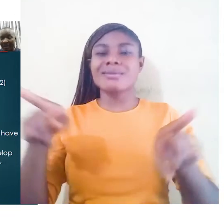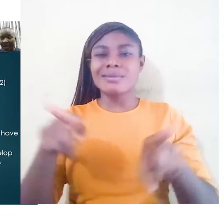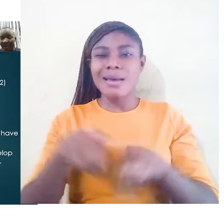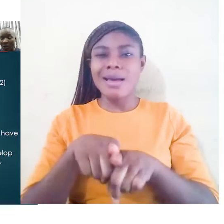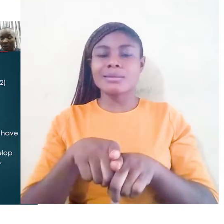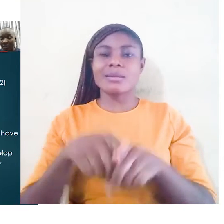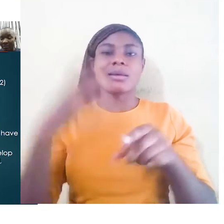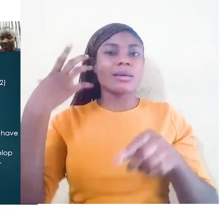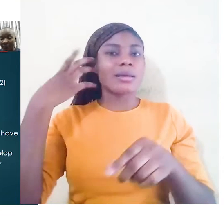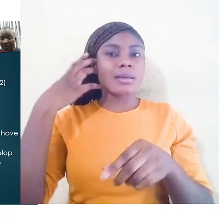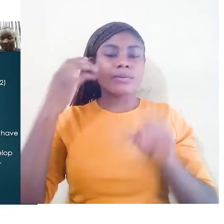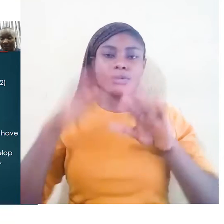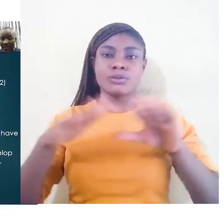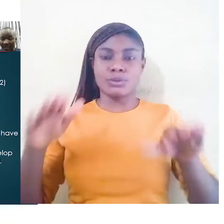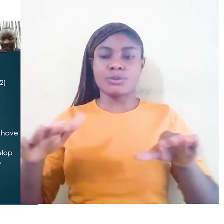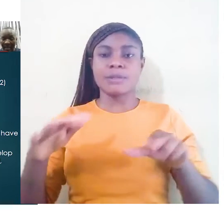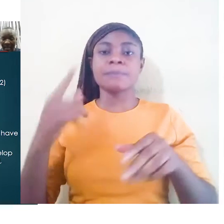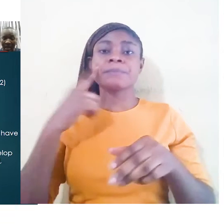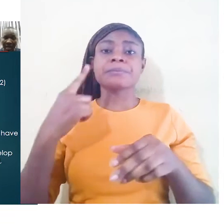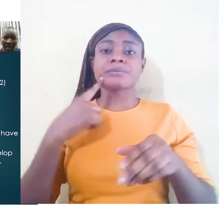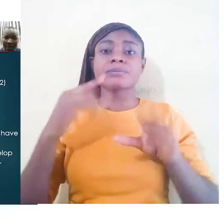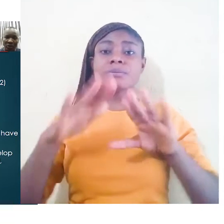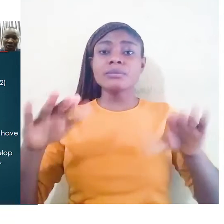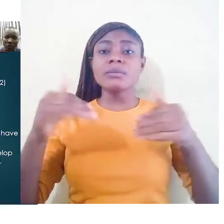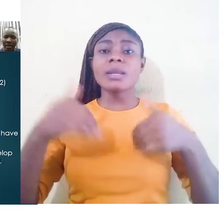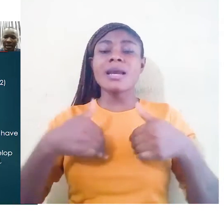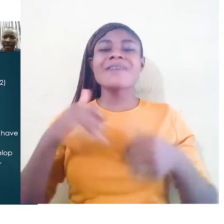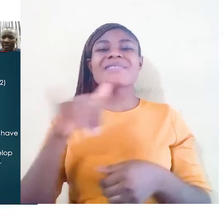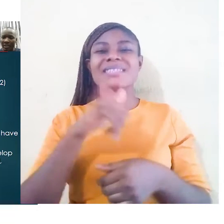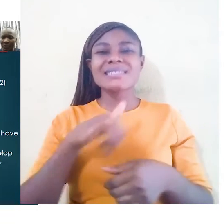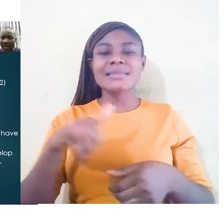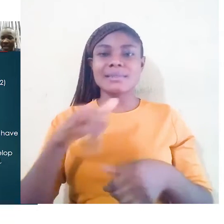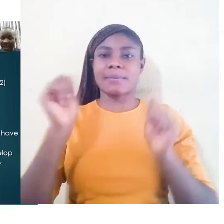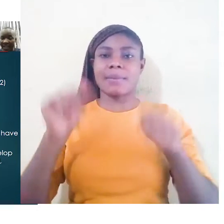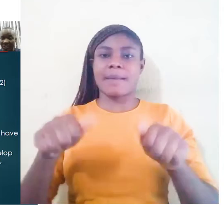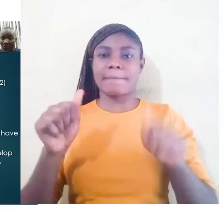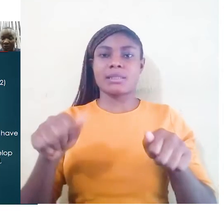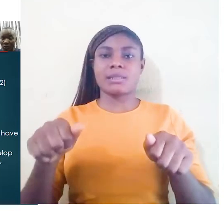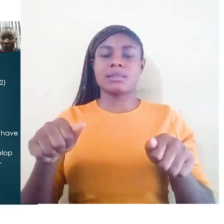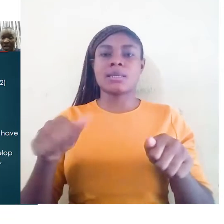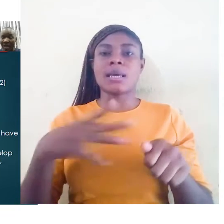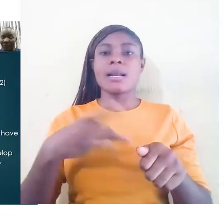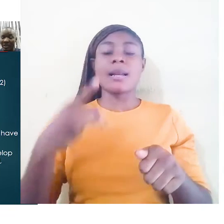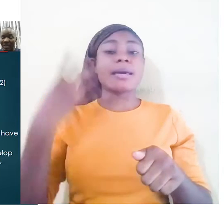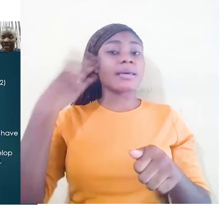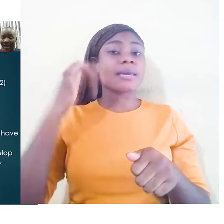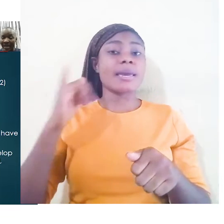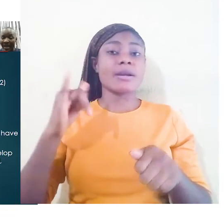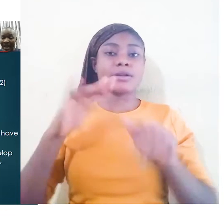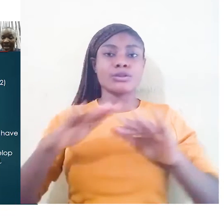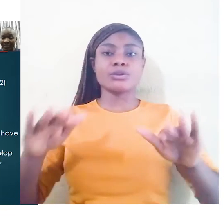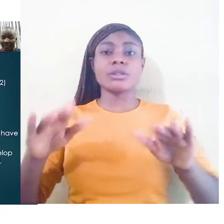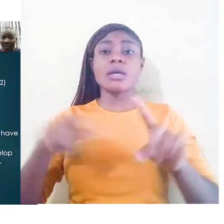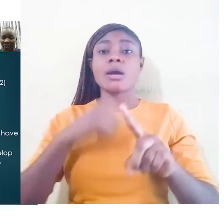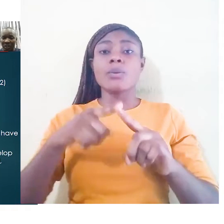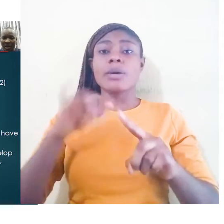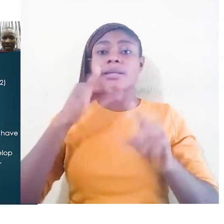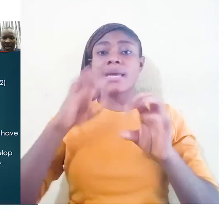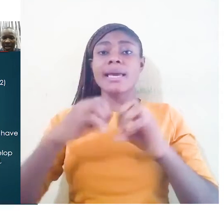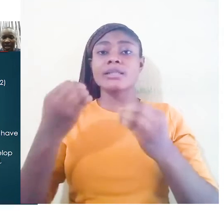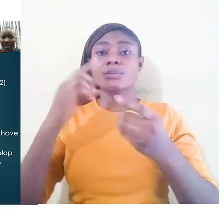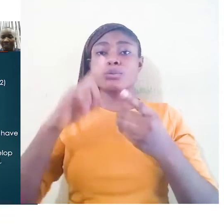same cognitive ability like hearing children. So when they are exposed to language at an early